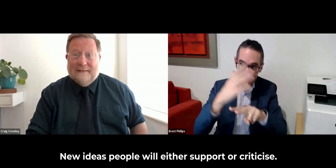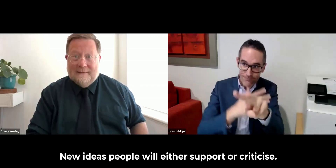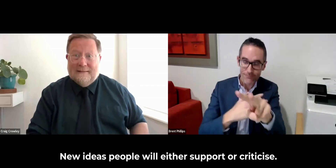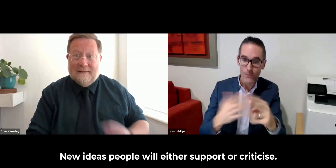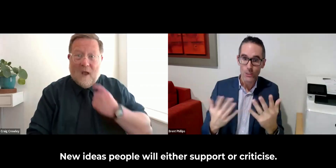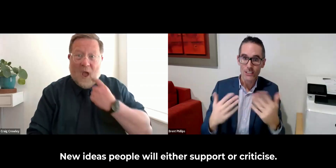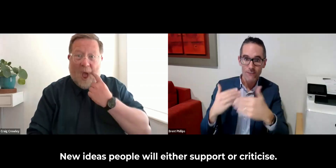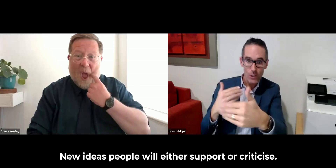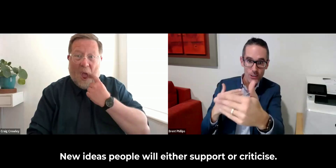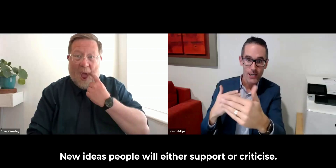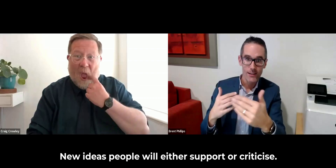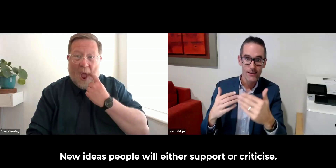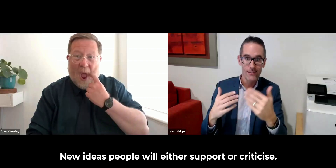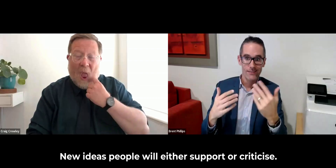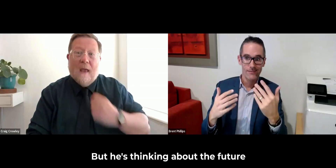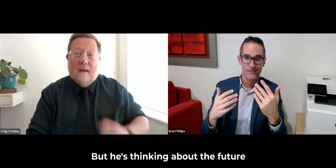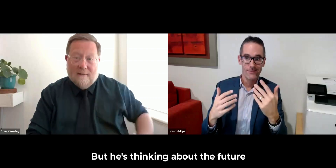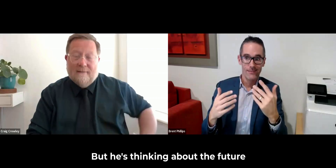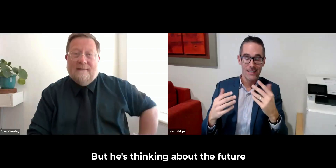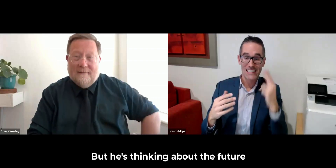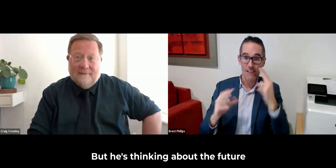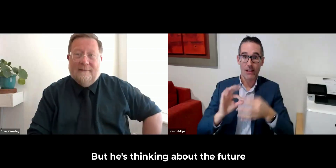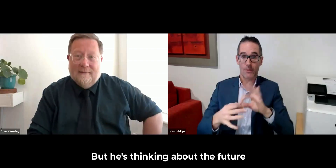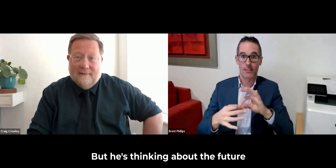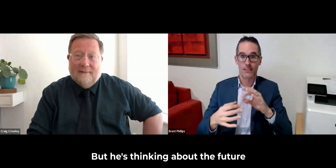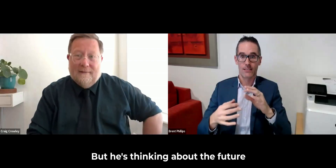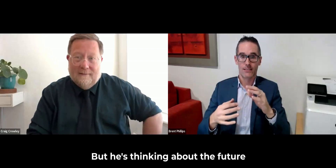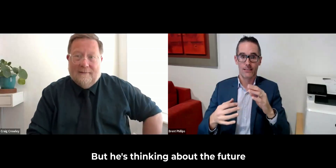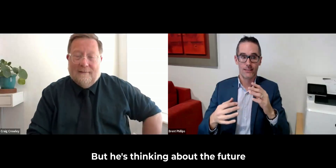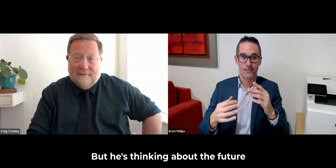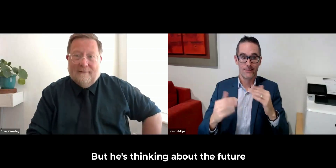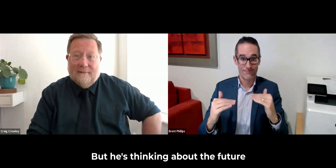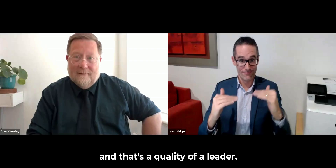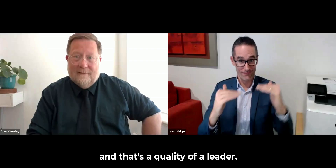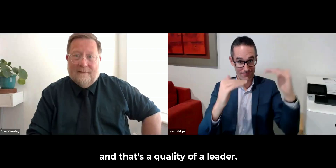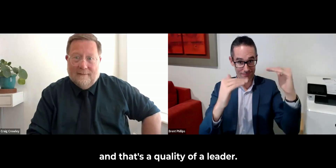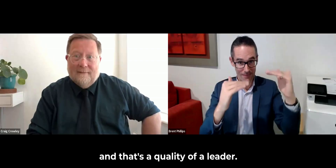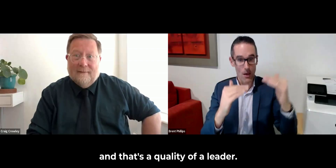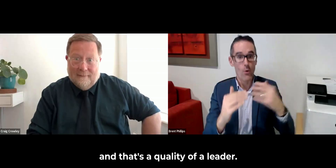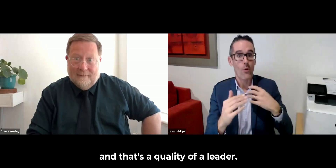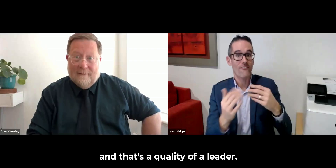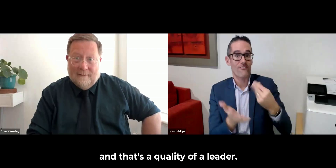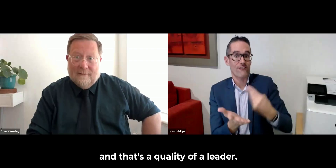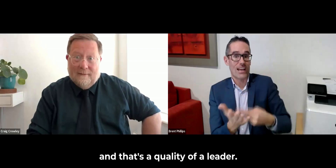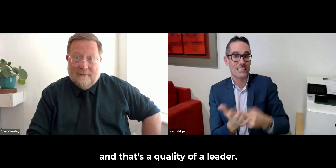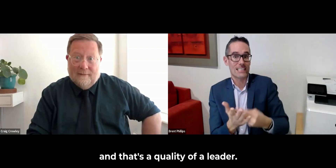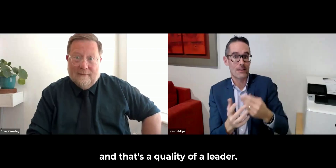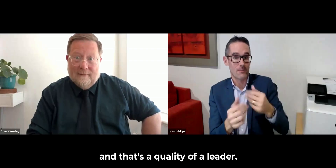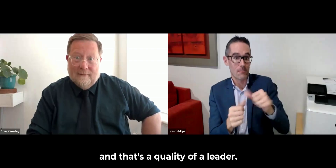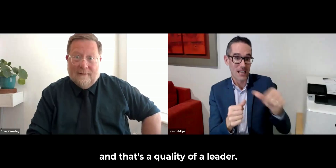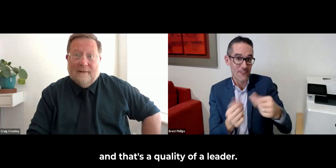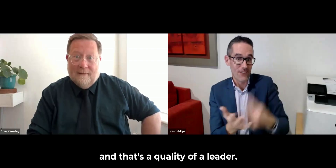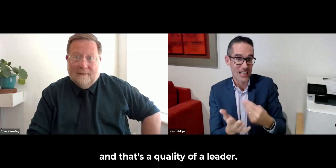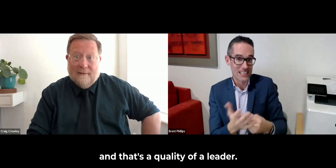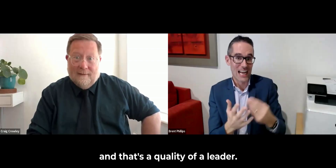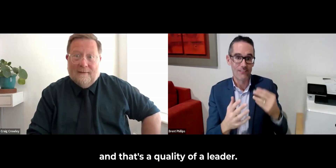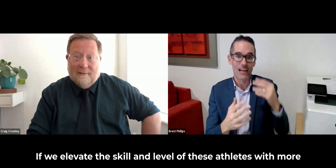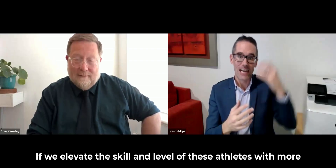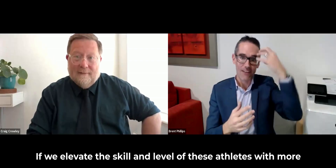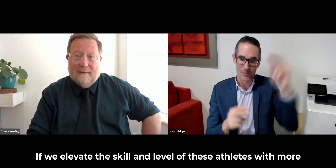will either support or criticize, but he's thinking about the future. And that's a quality of a leader.